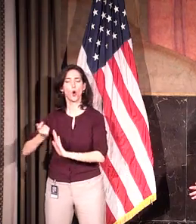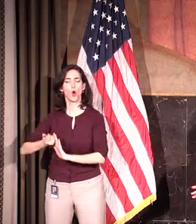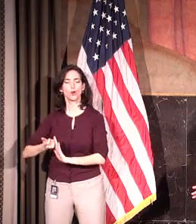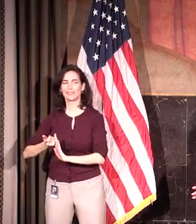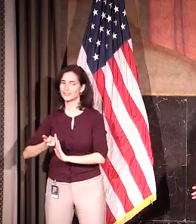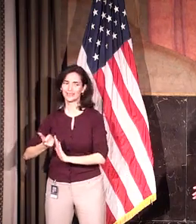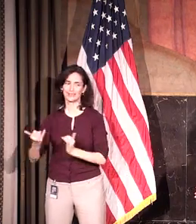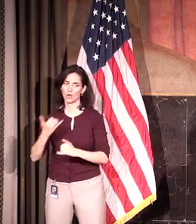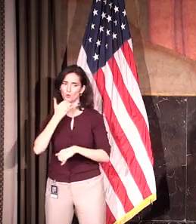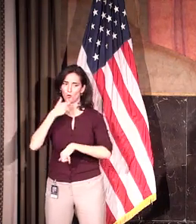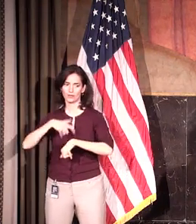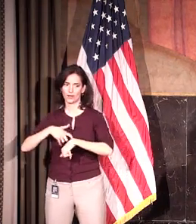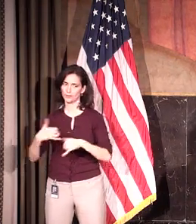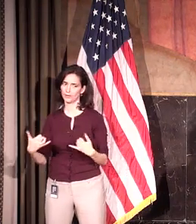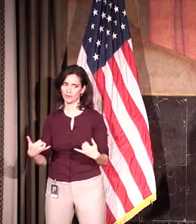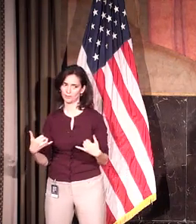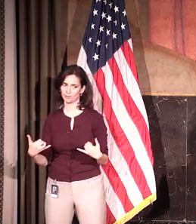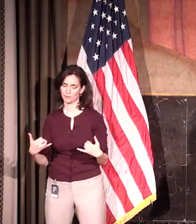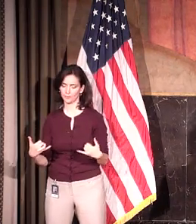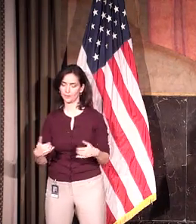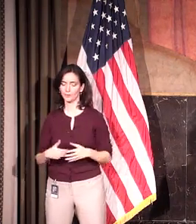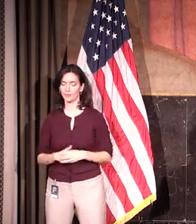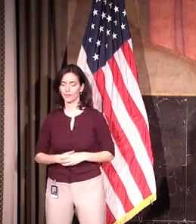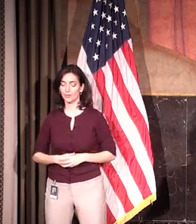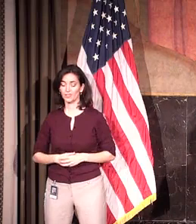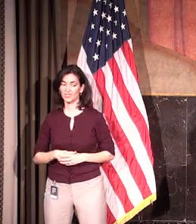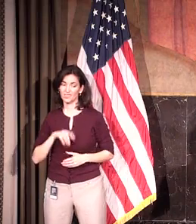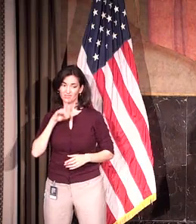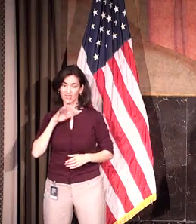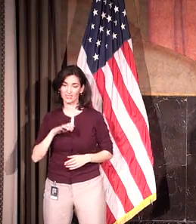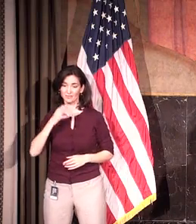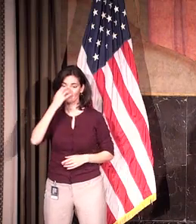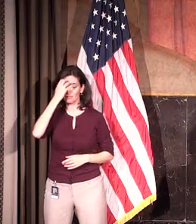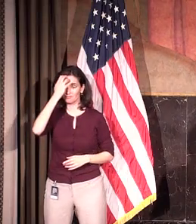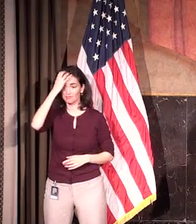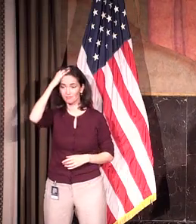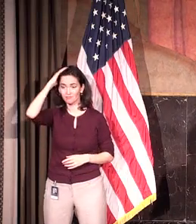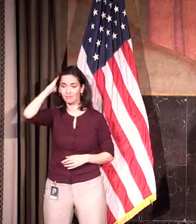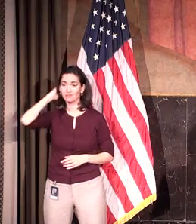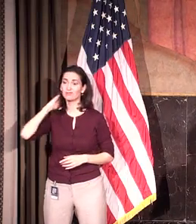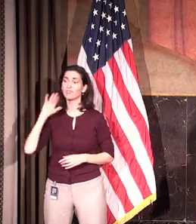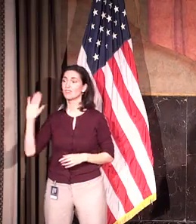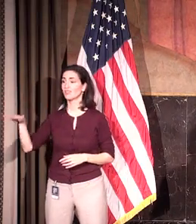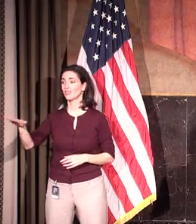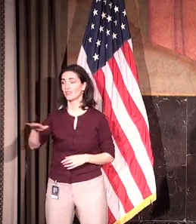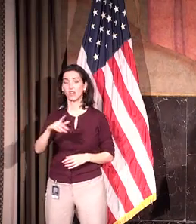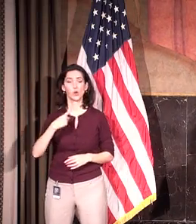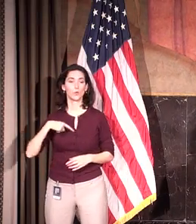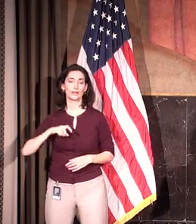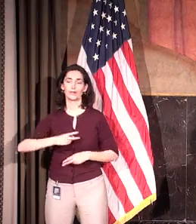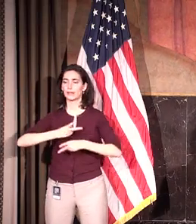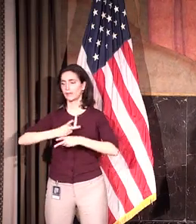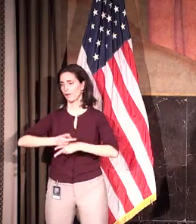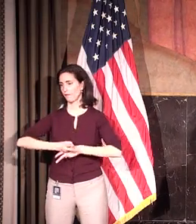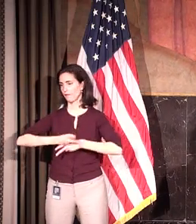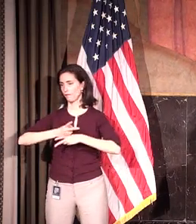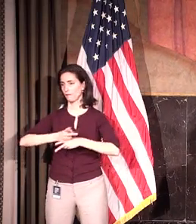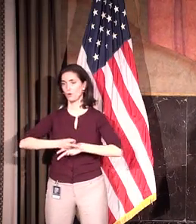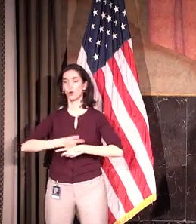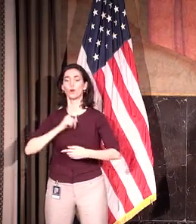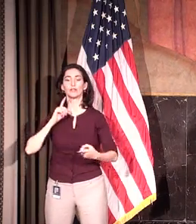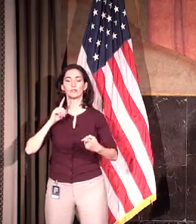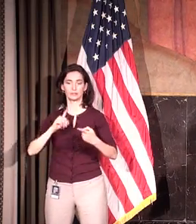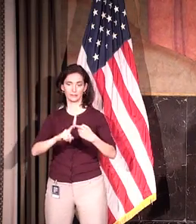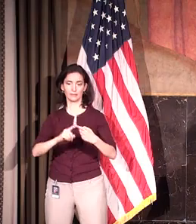restrictions and mitigation measures. And really, we need to be very, very careful through the end of the year,